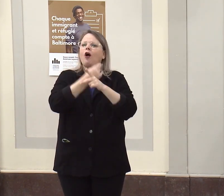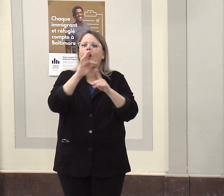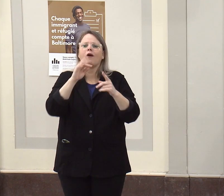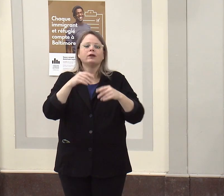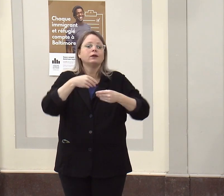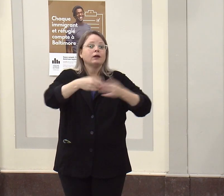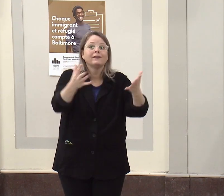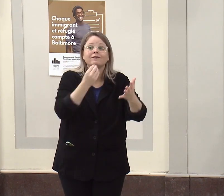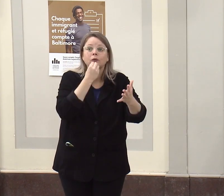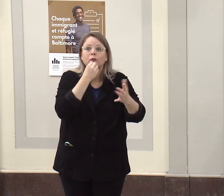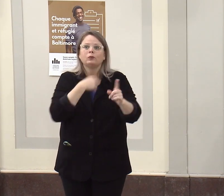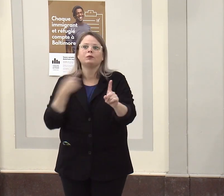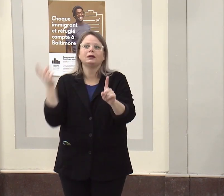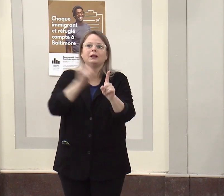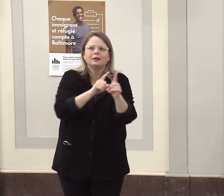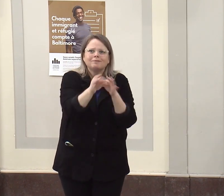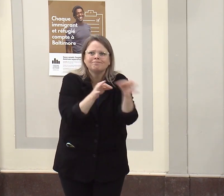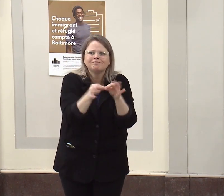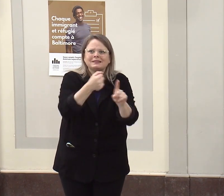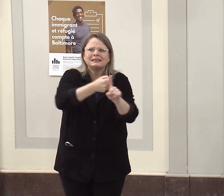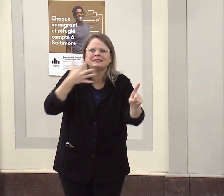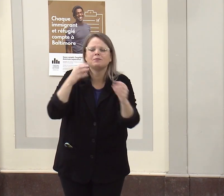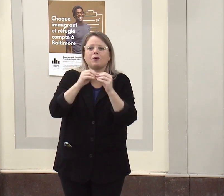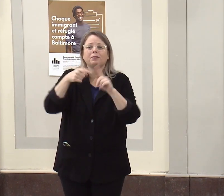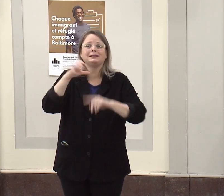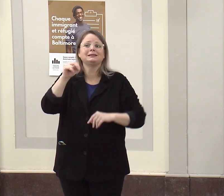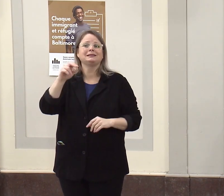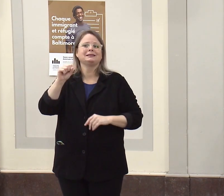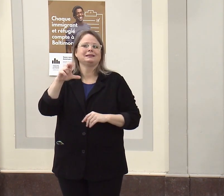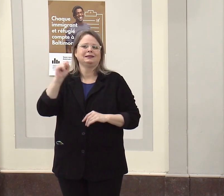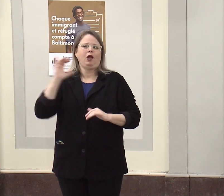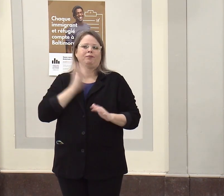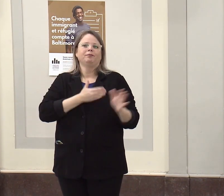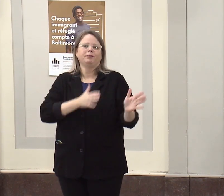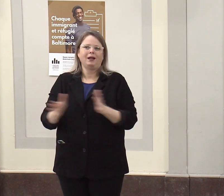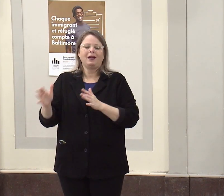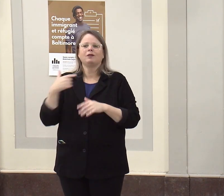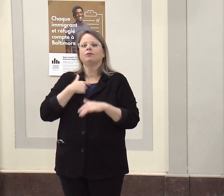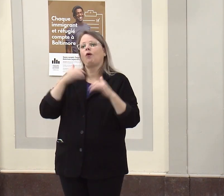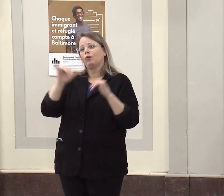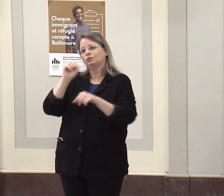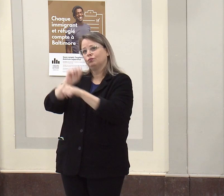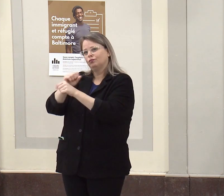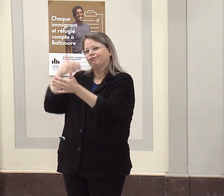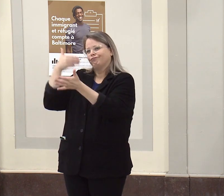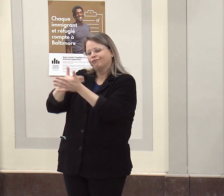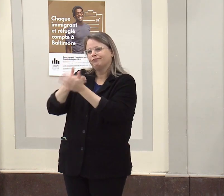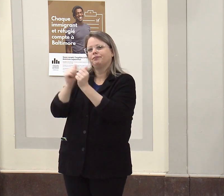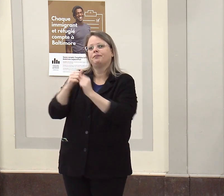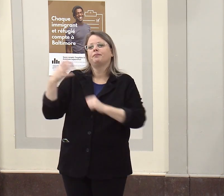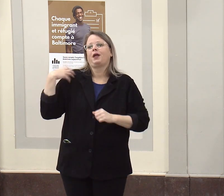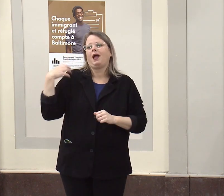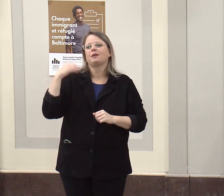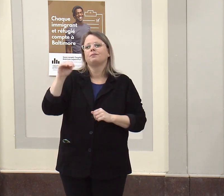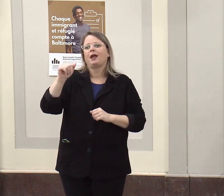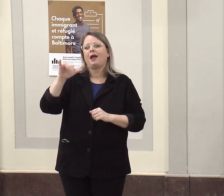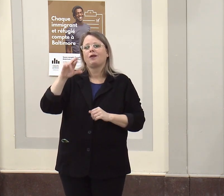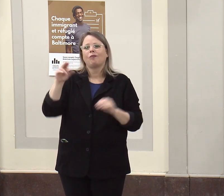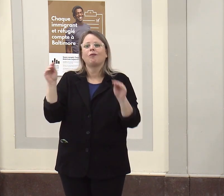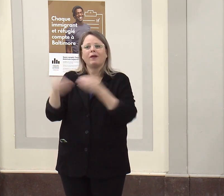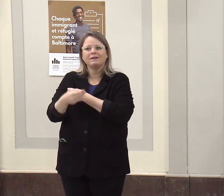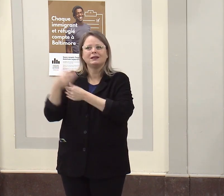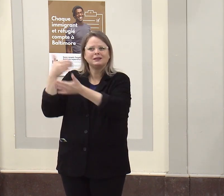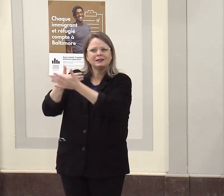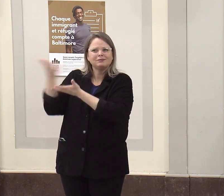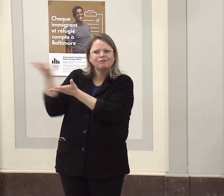about the census, and also working with our mayor's office and as well as other agencies that are engaged in different relief efforts to see how we